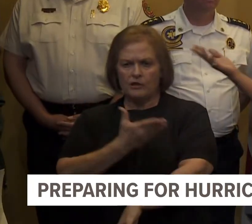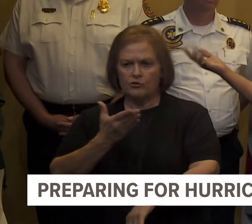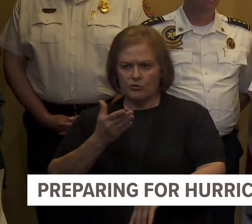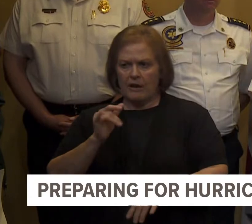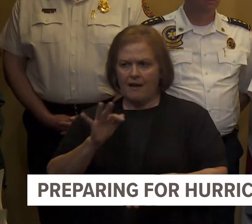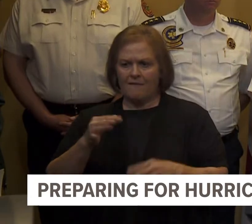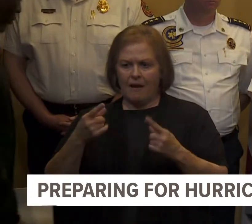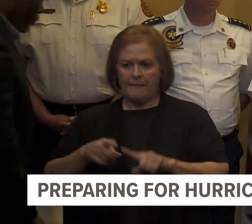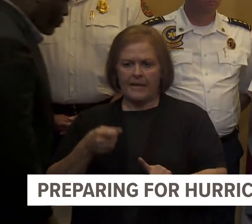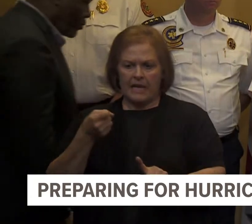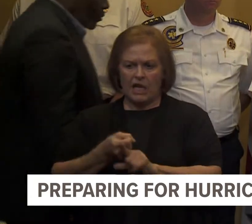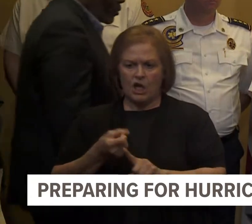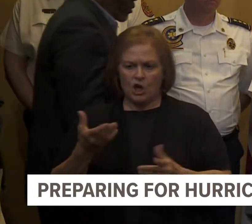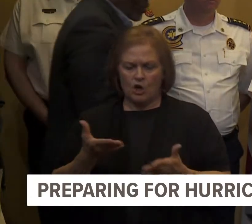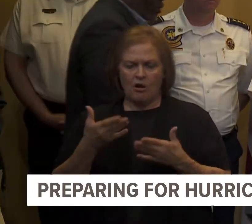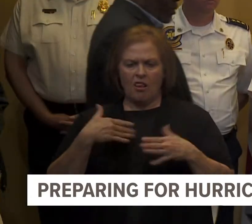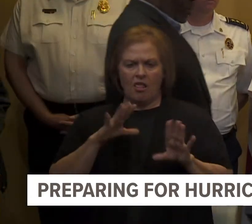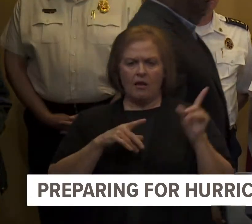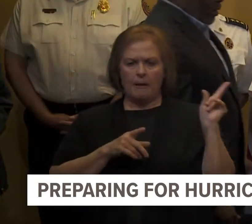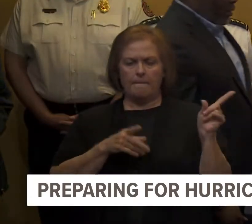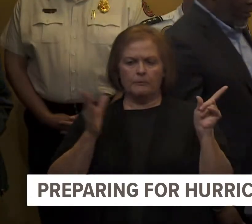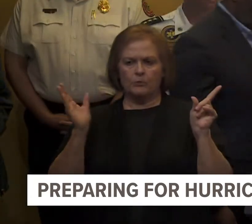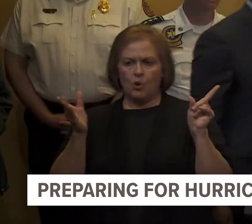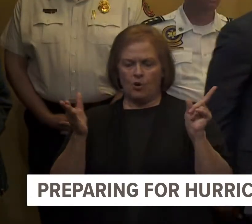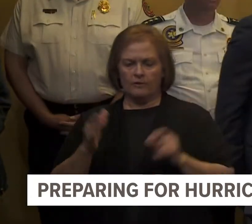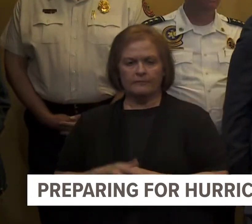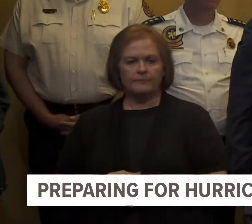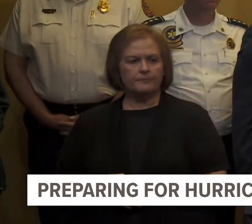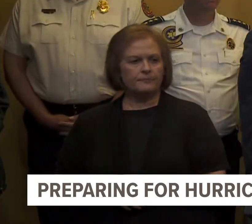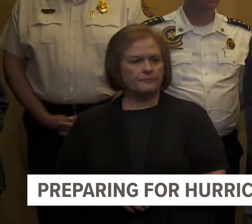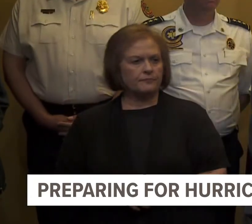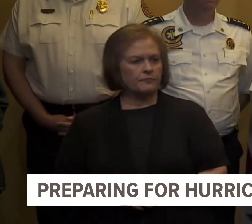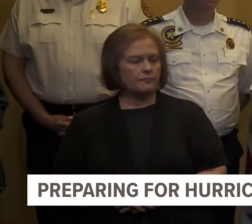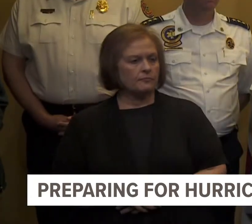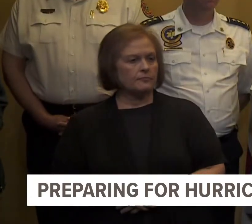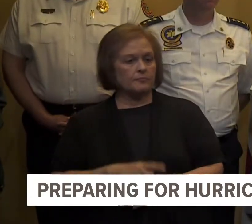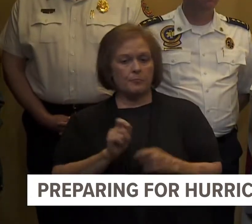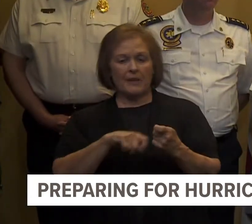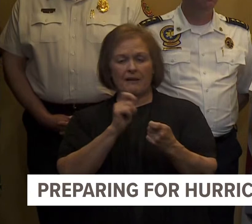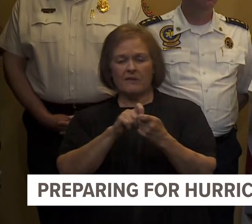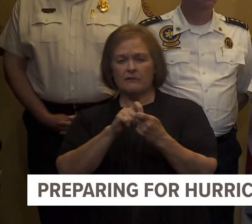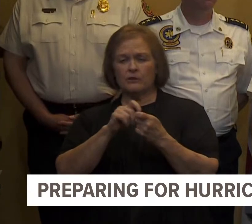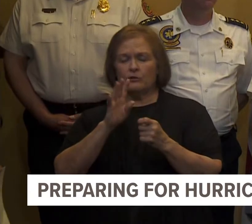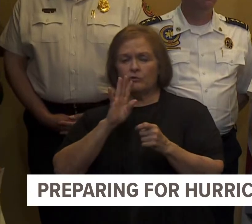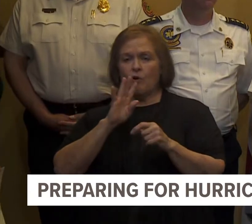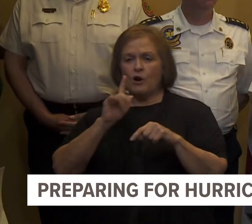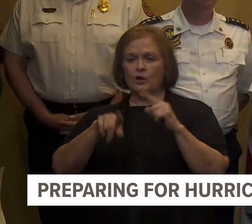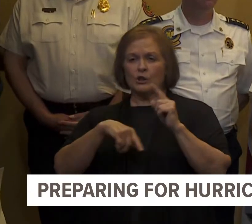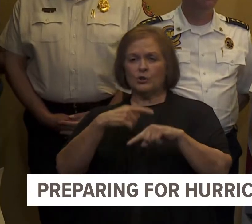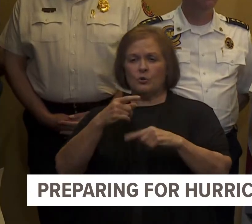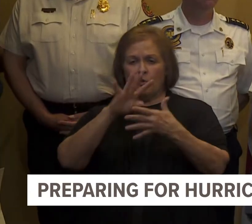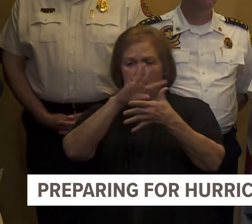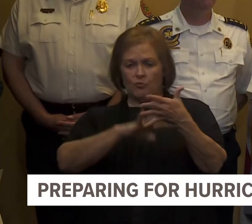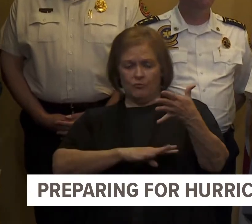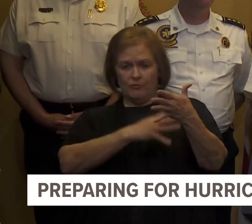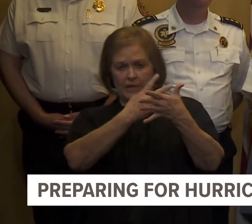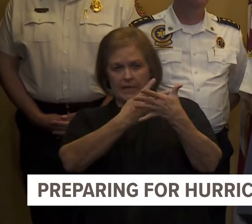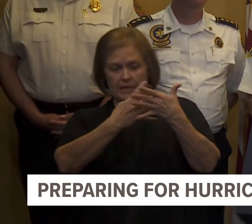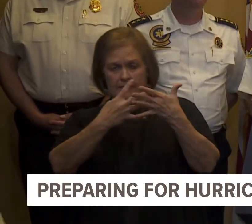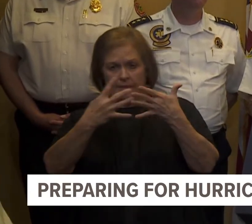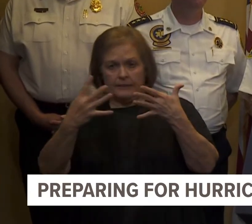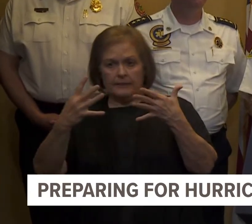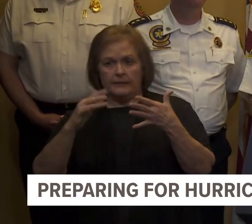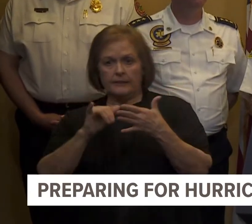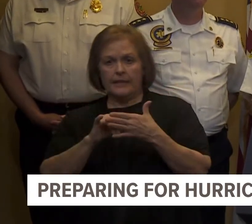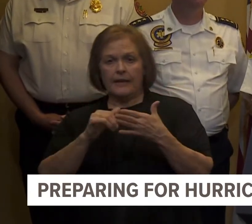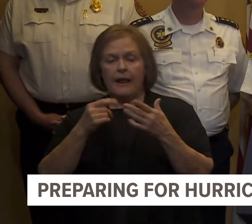this area. So I'm going to have him speak directly to Thank the you. Thank you very much. Yeah, specifically to the transmission structure that, that